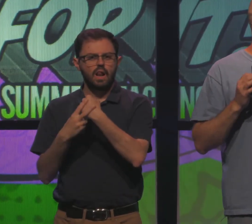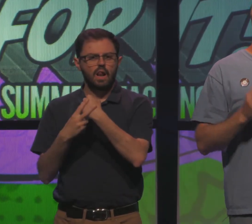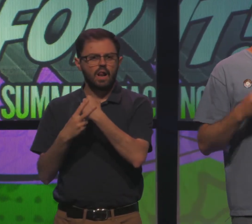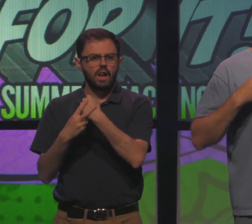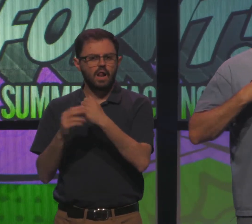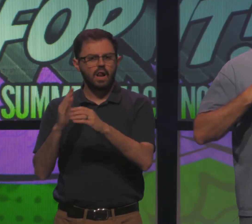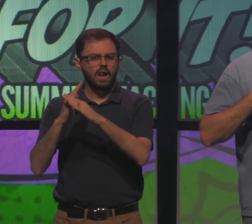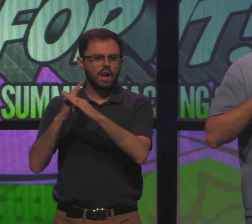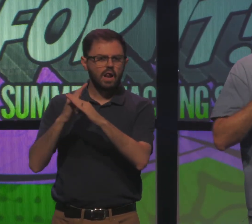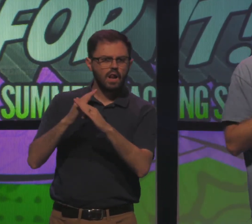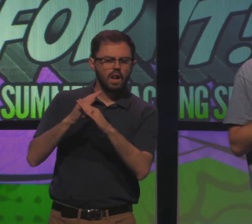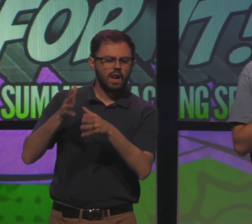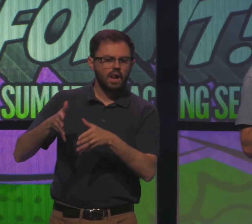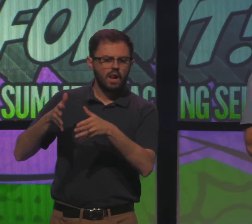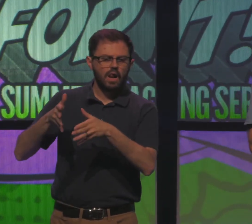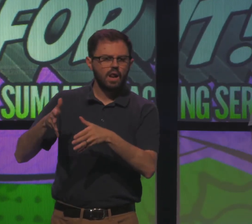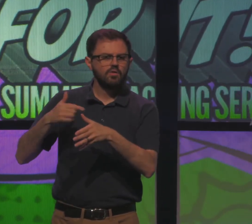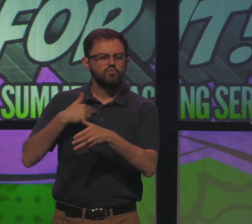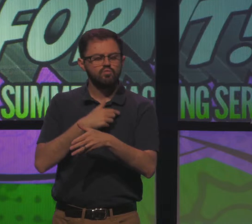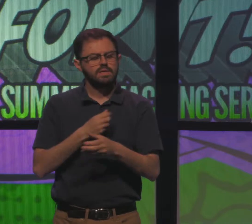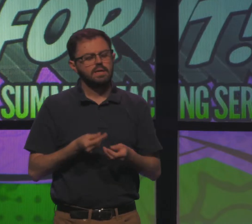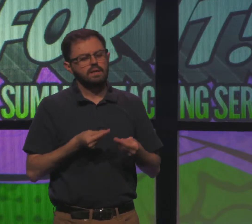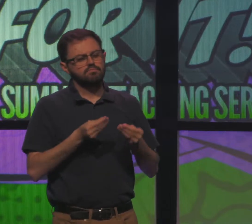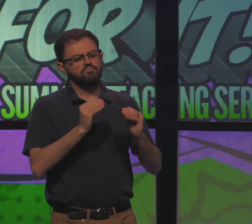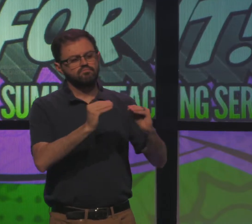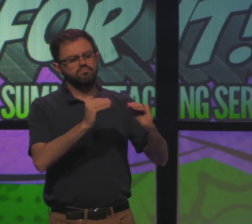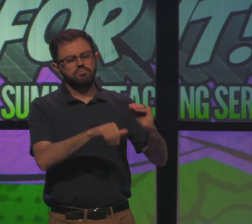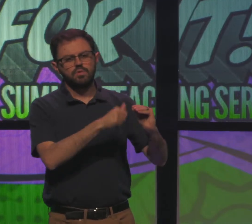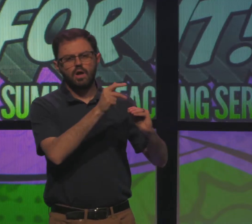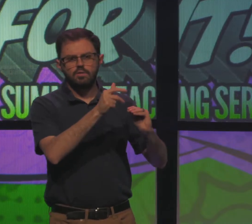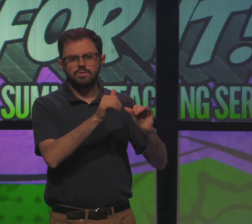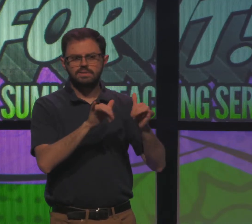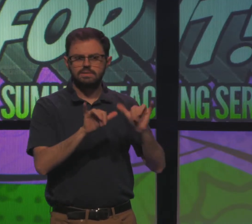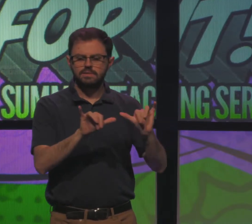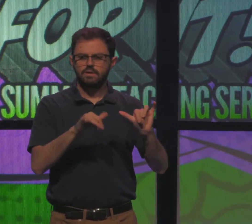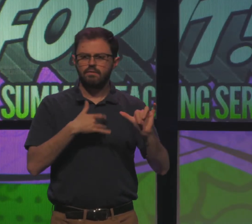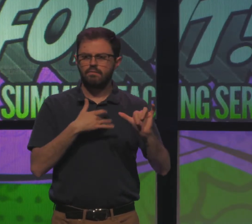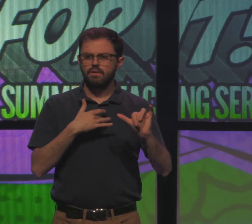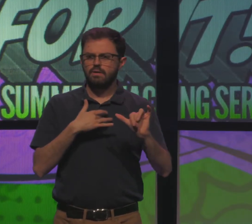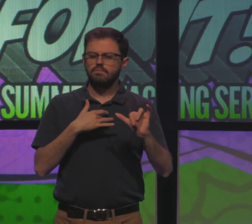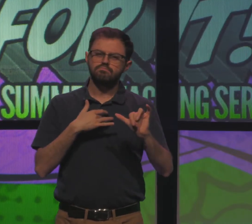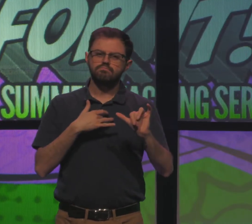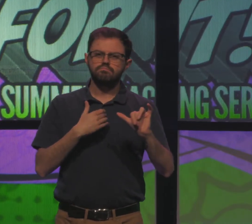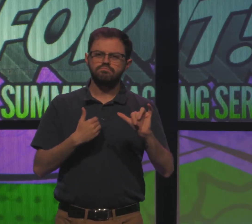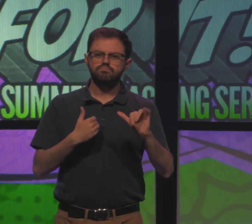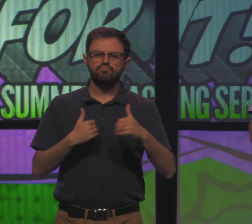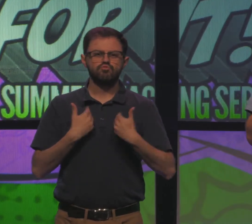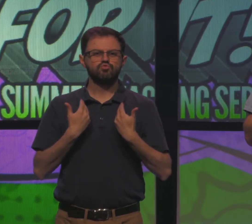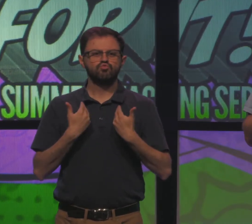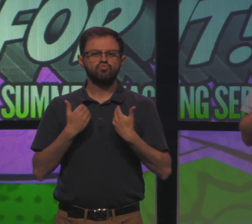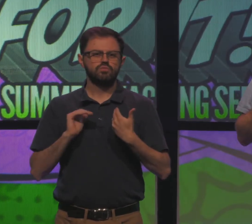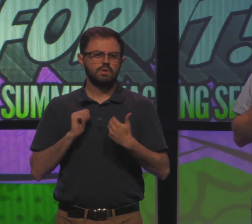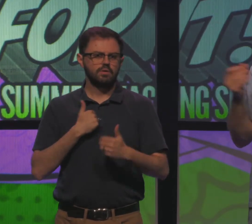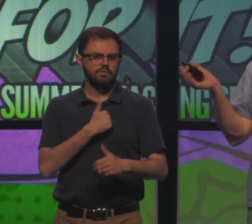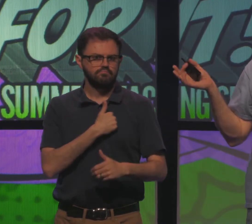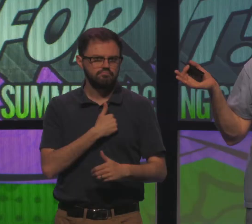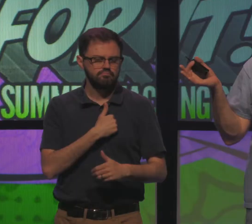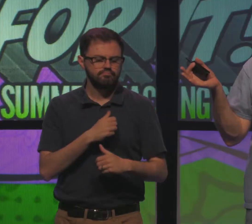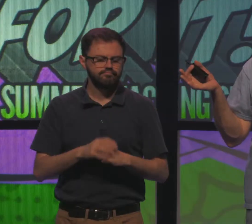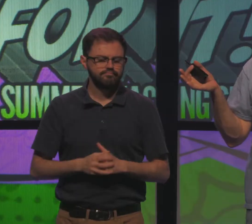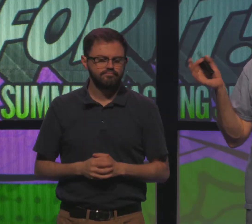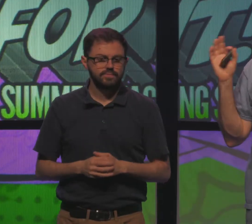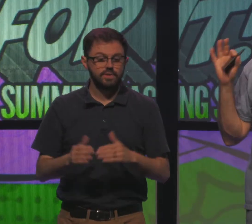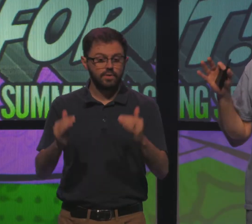and we can stay fresh ourselves. So, we're going to have